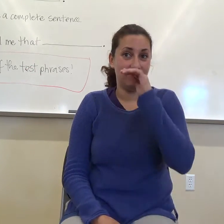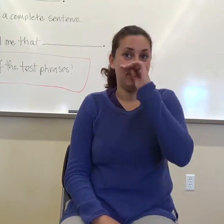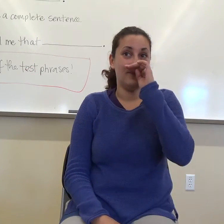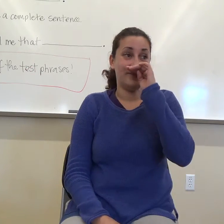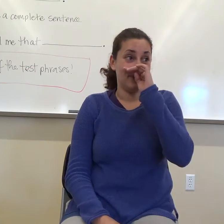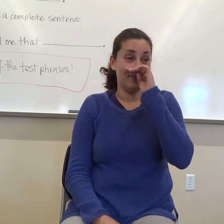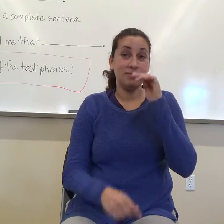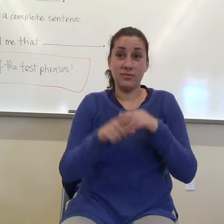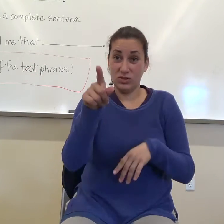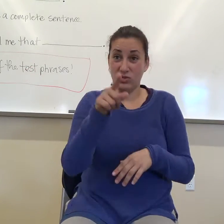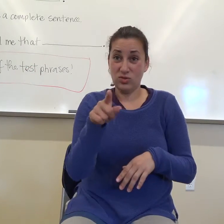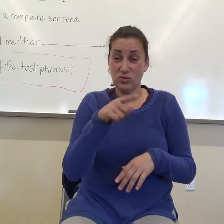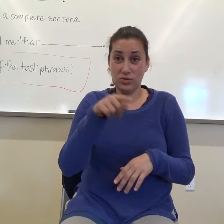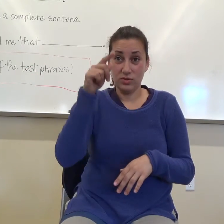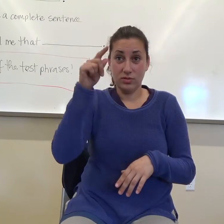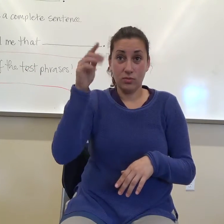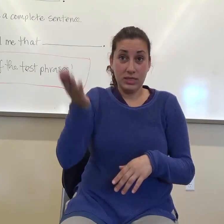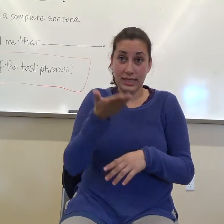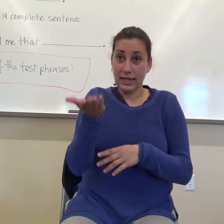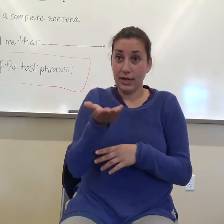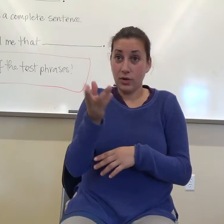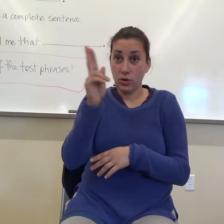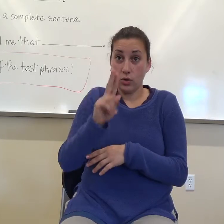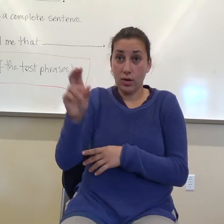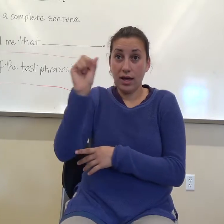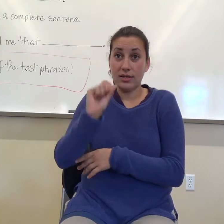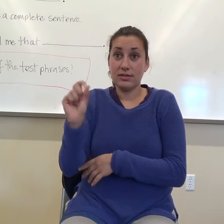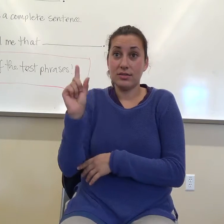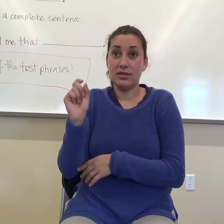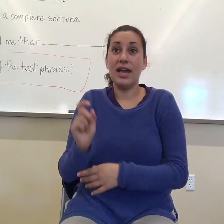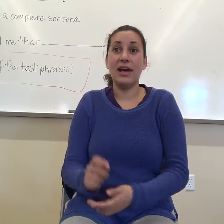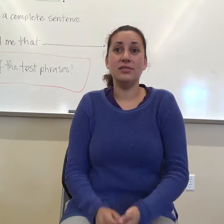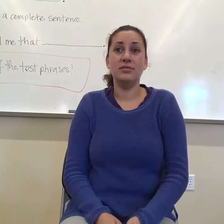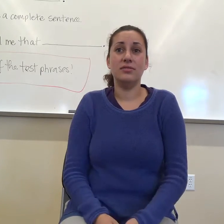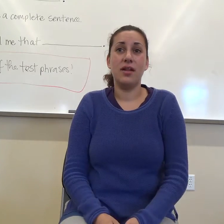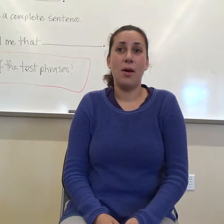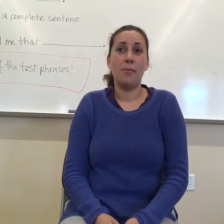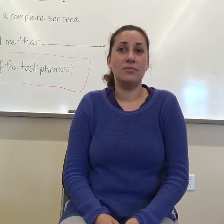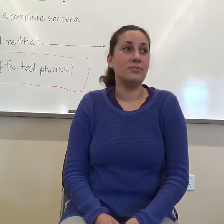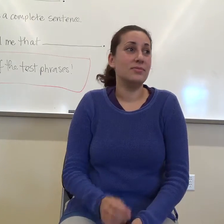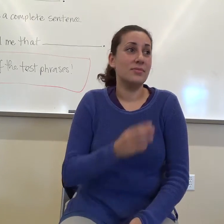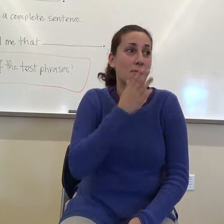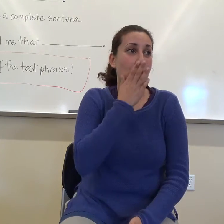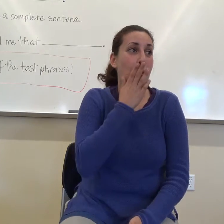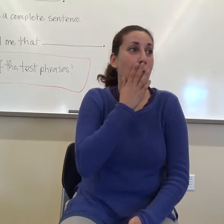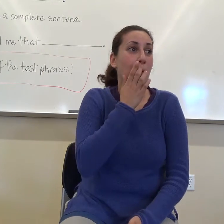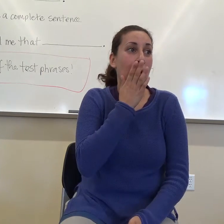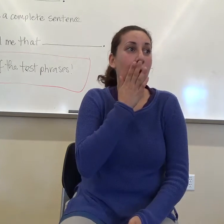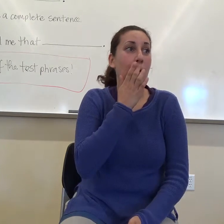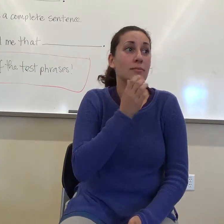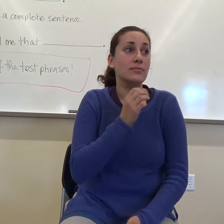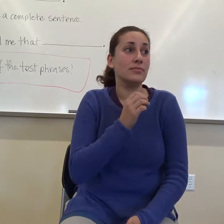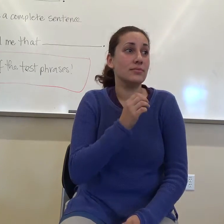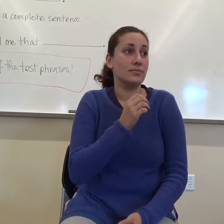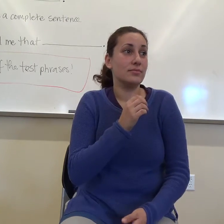Was it here in the United States? Yeah. Okay, yeah, and you had this here in the United